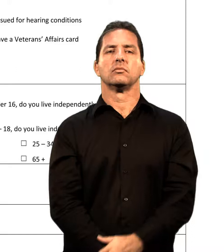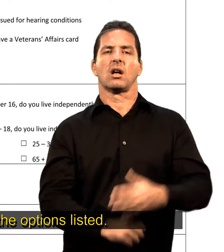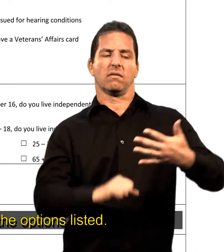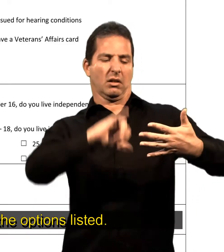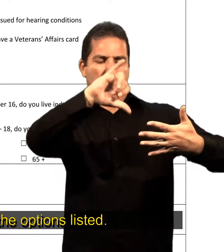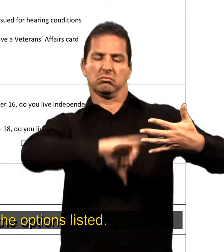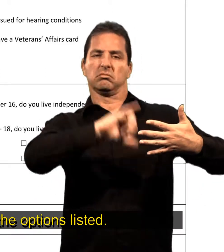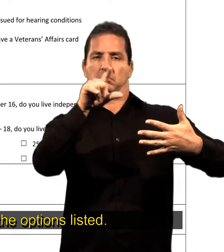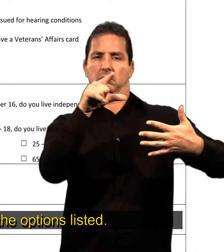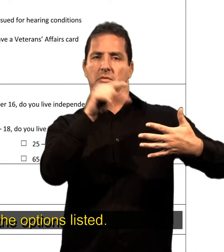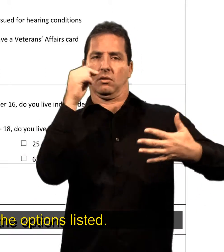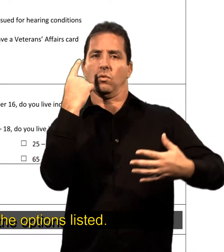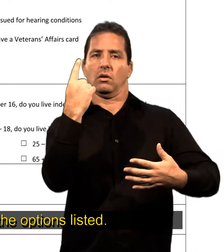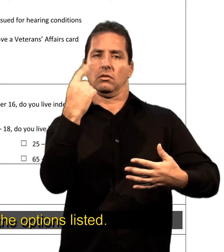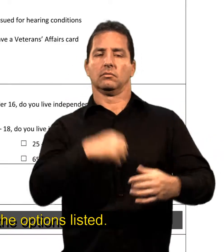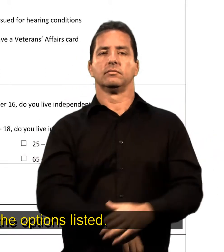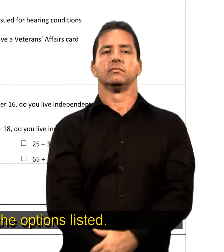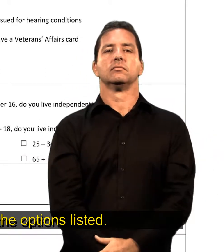Select one of the options listed.